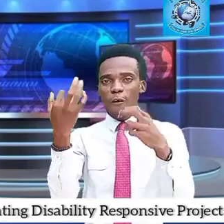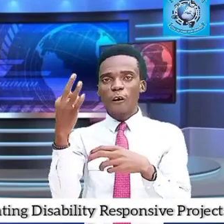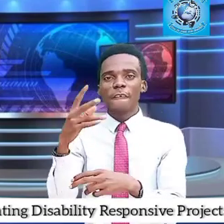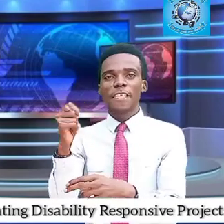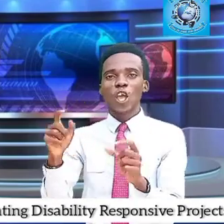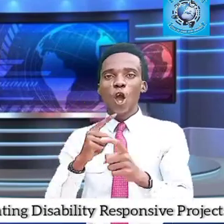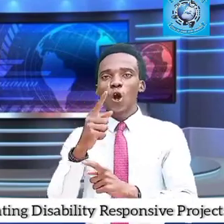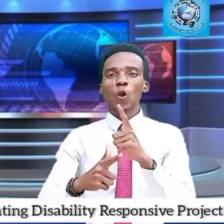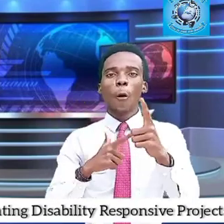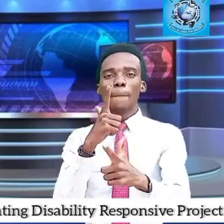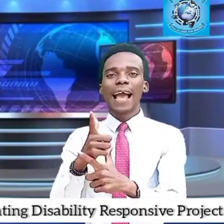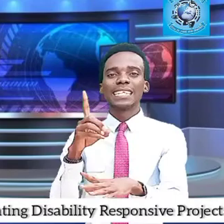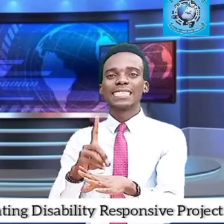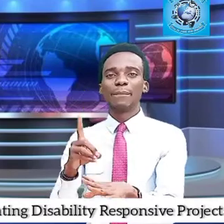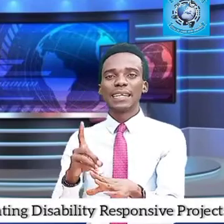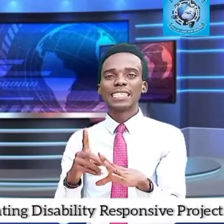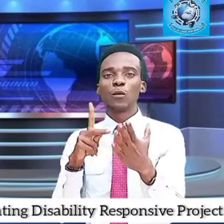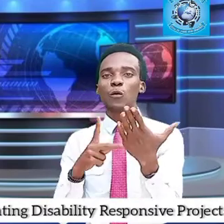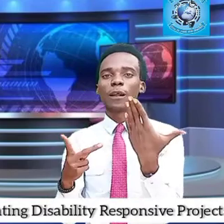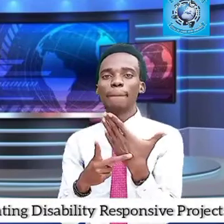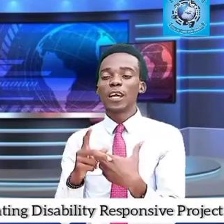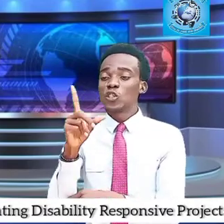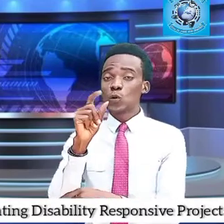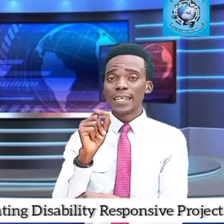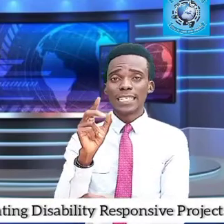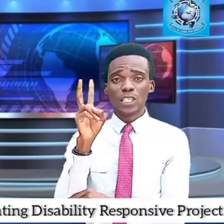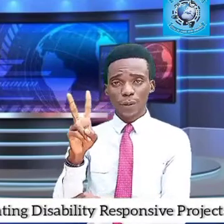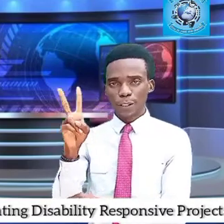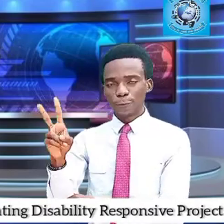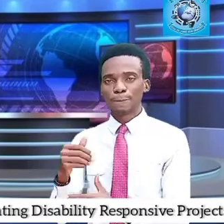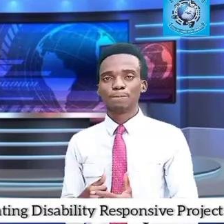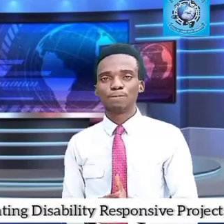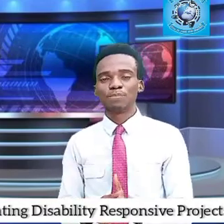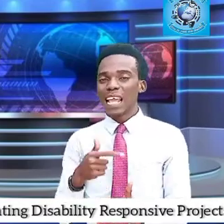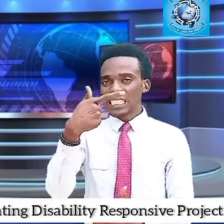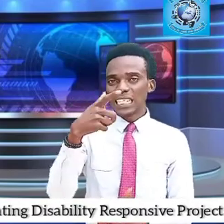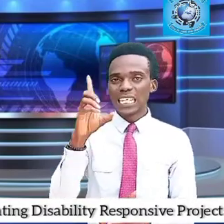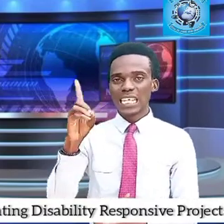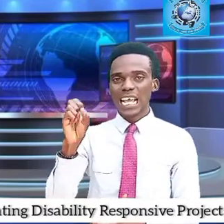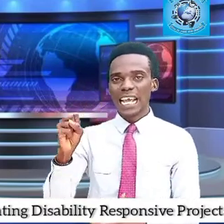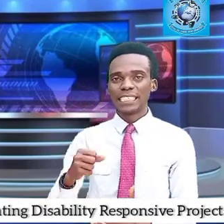of Global Disability Summit 2022 GDS.